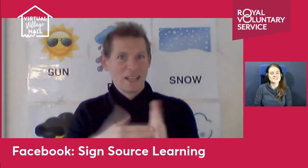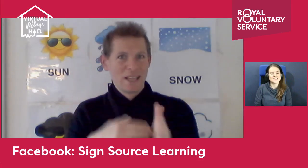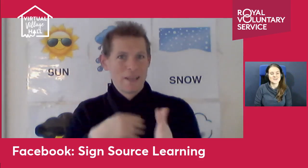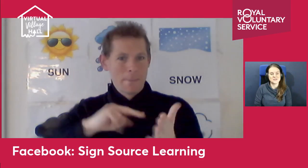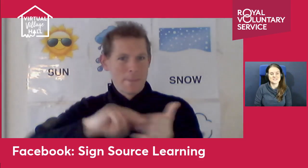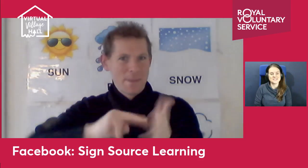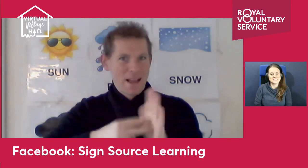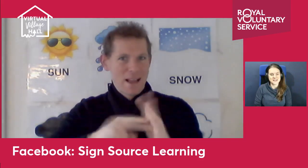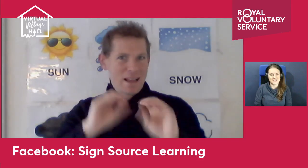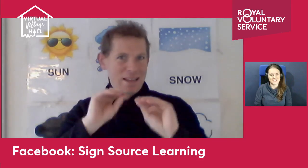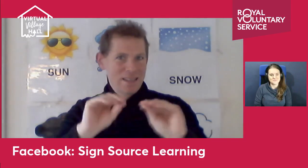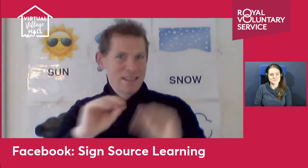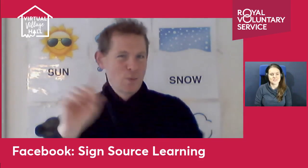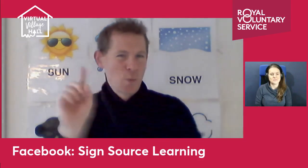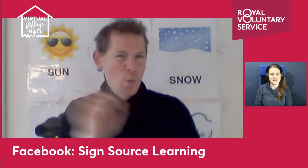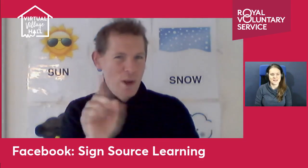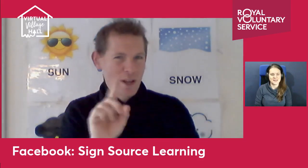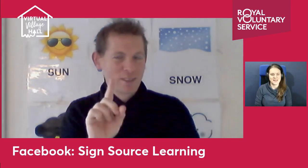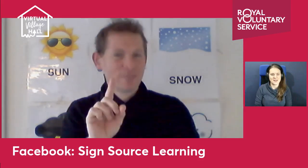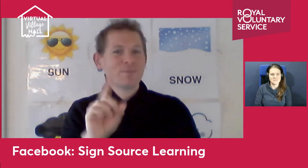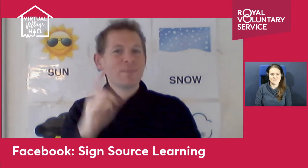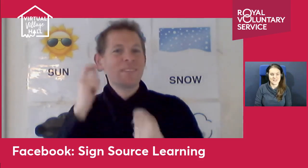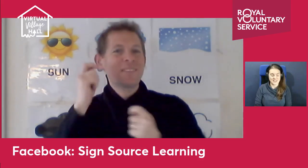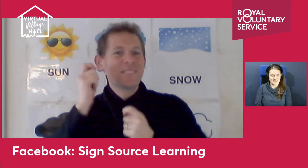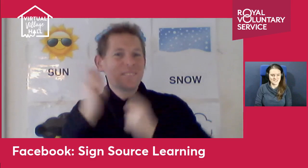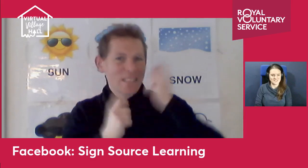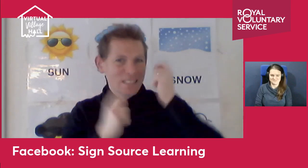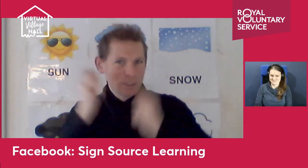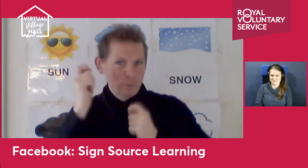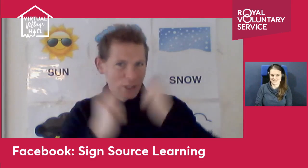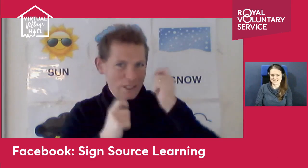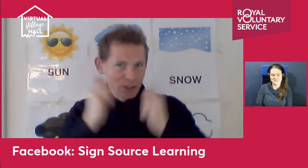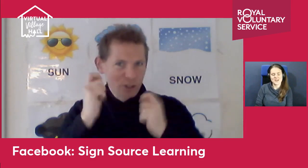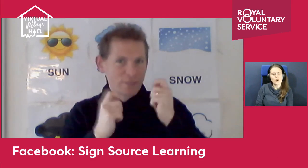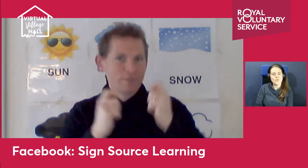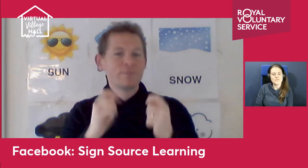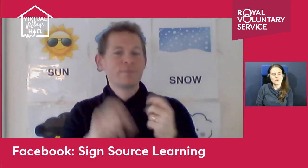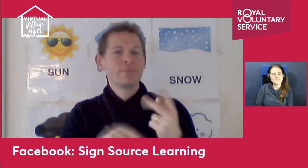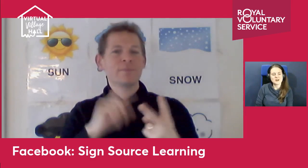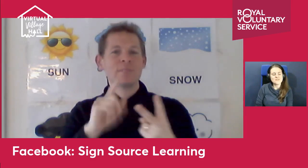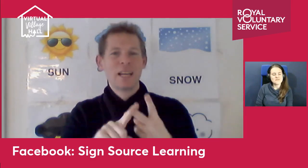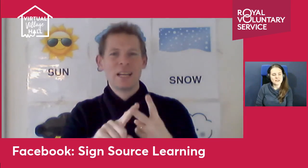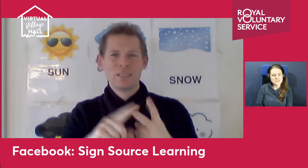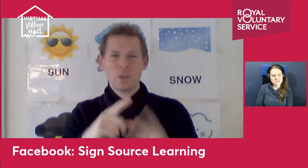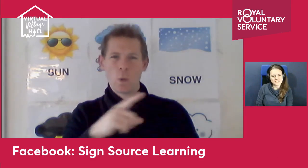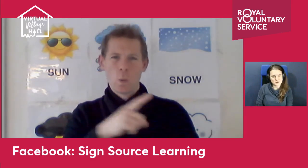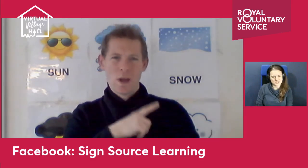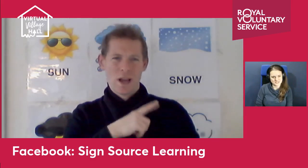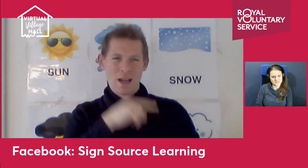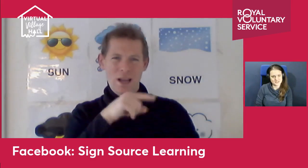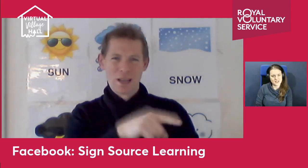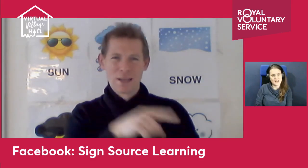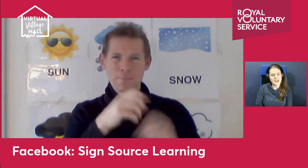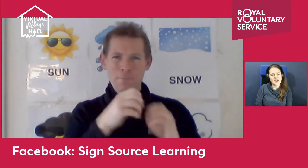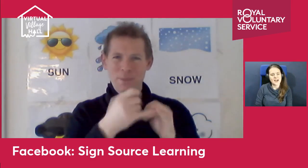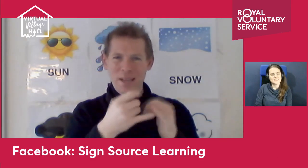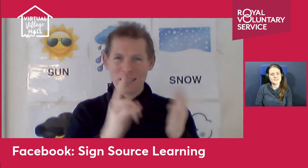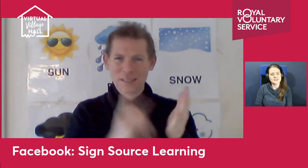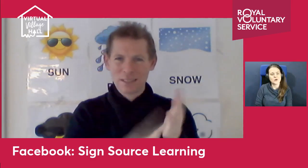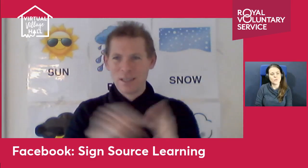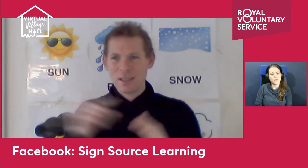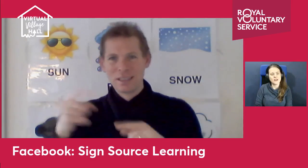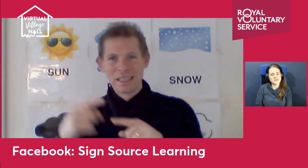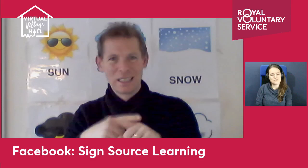right, so today the plan is, let me tell you, we're focusing on facial expressions.